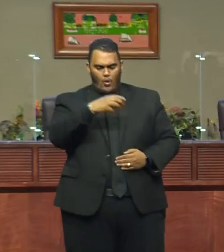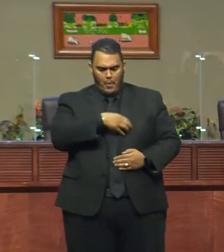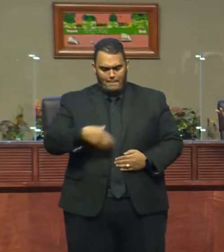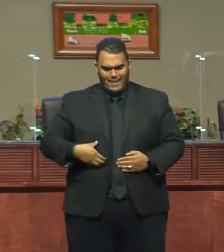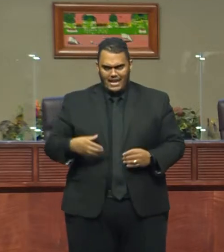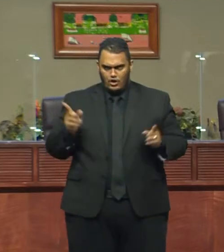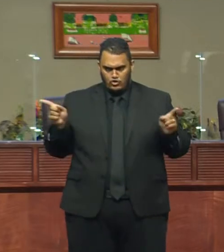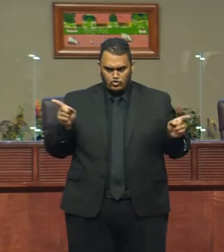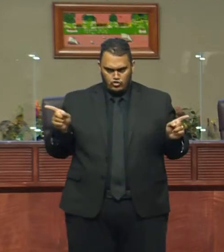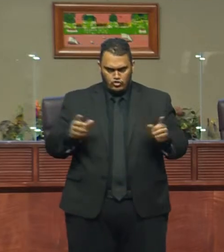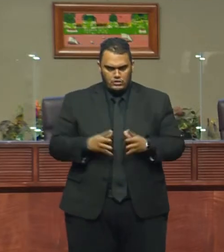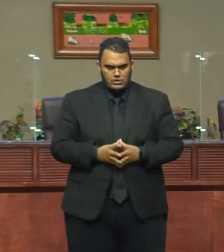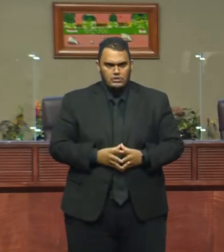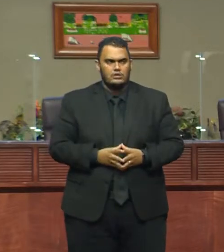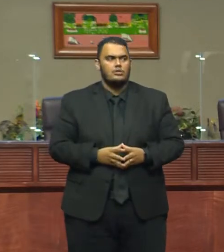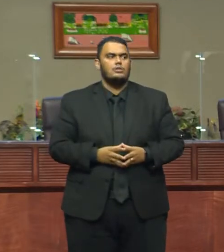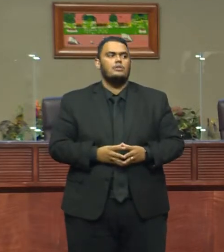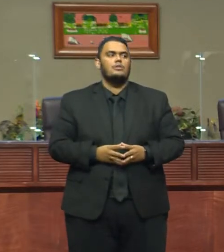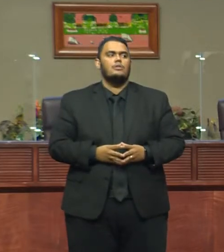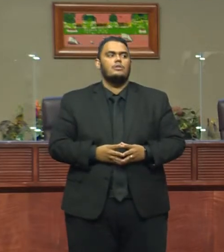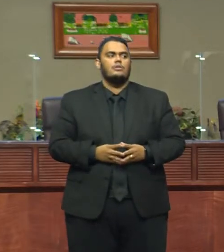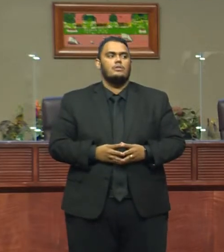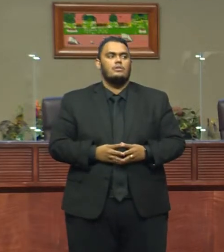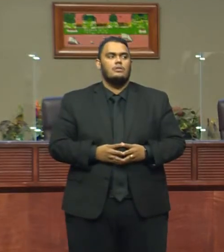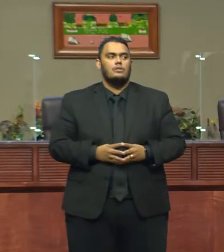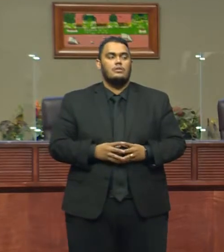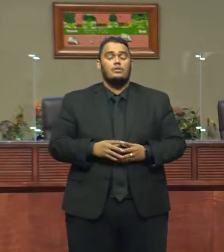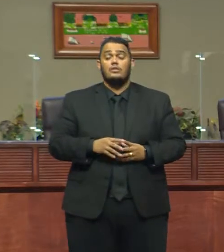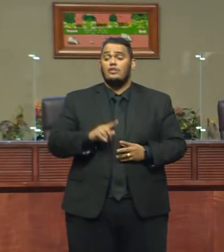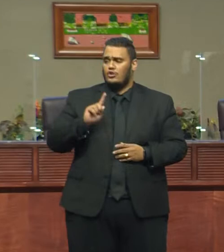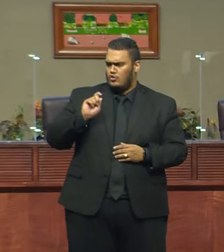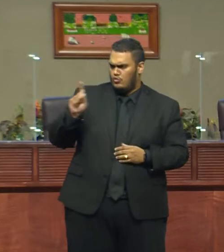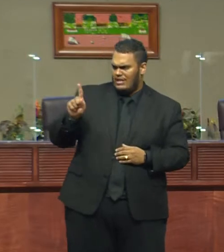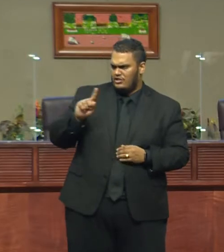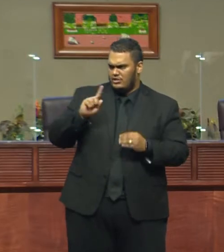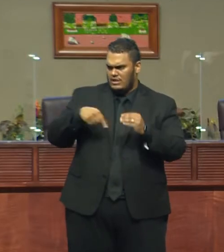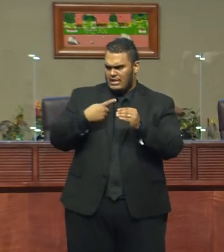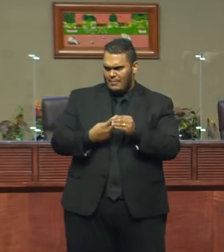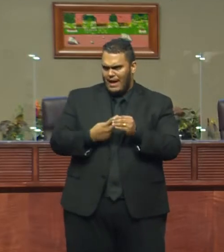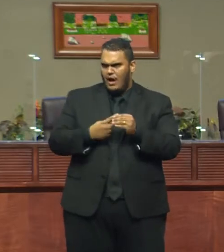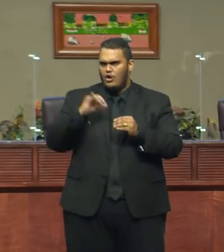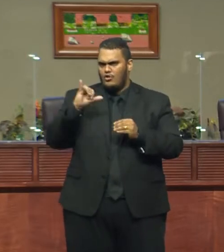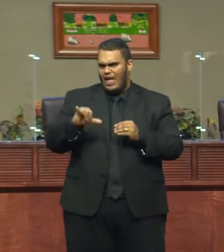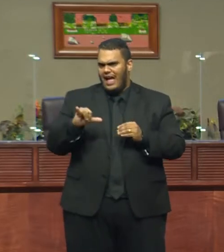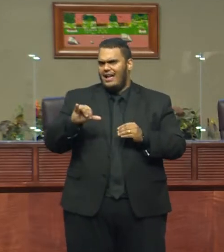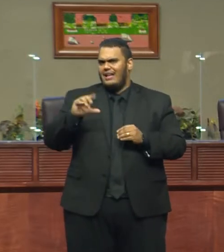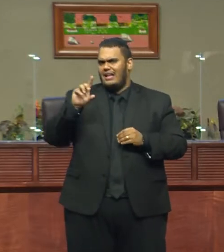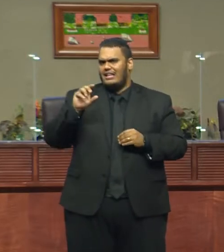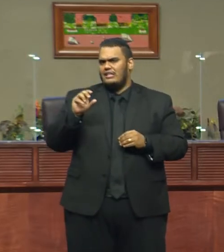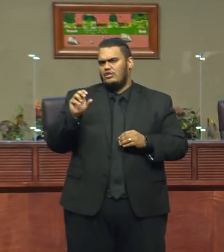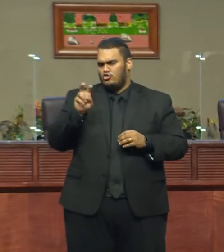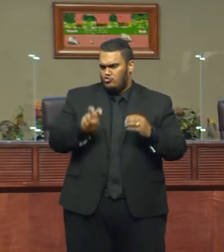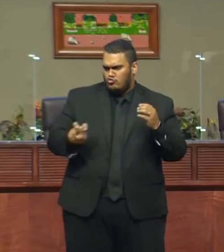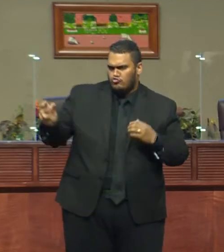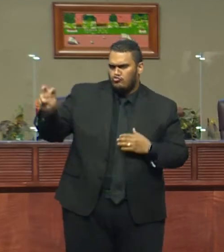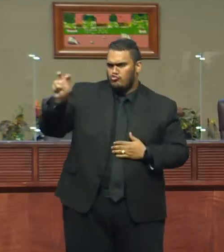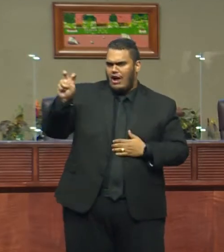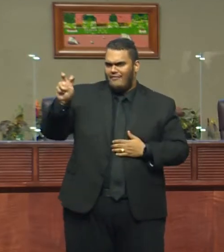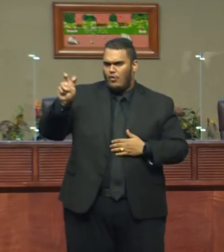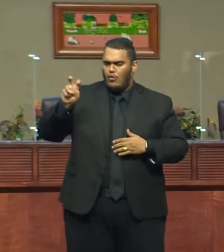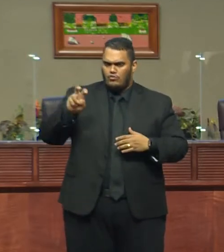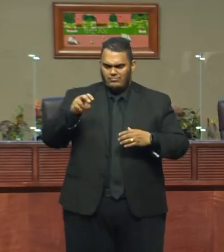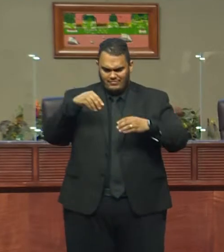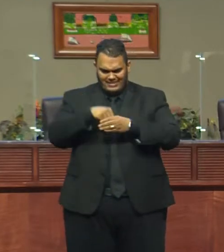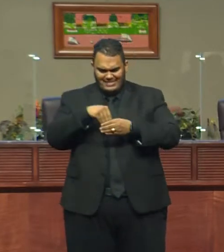on the curtails of the domestic travel story. Would either support